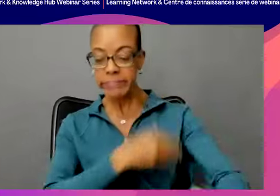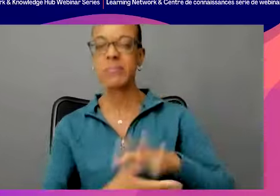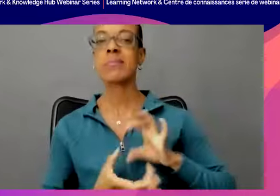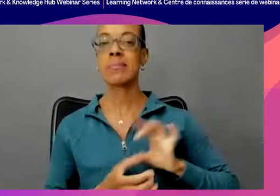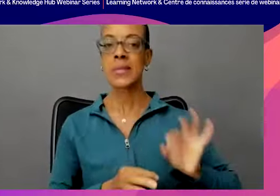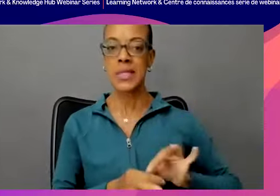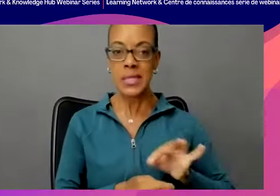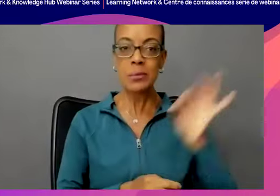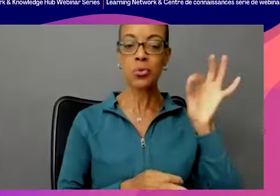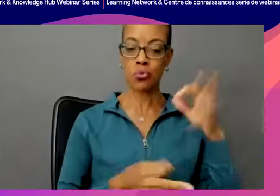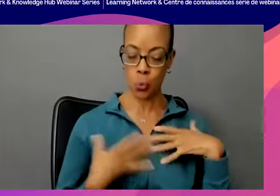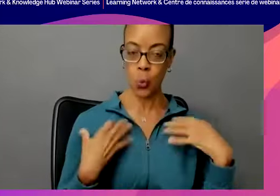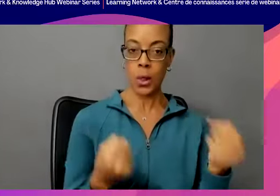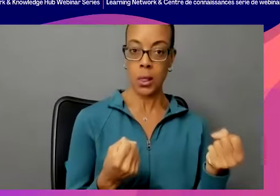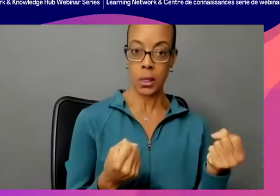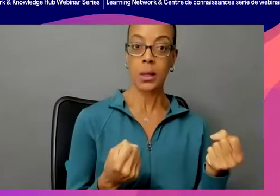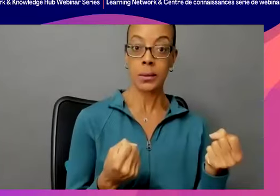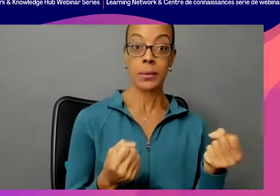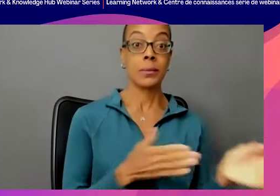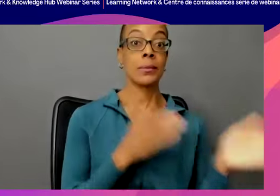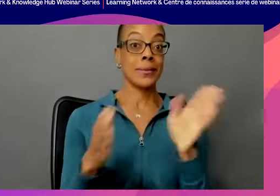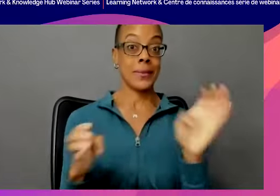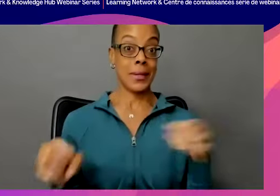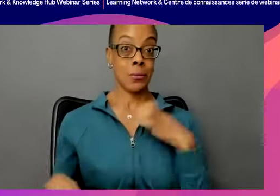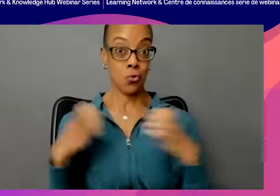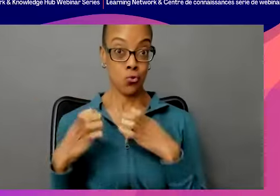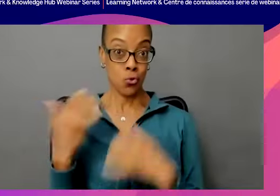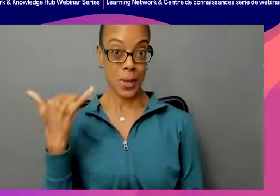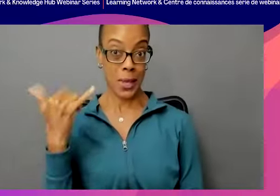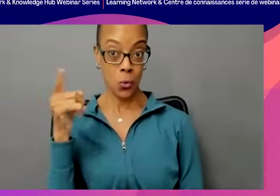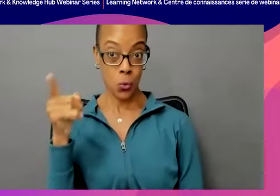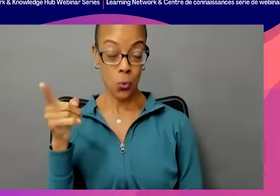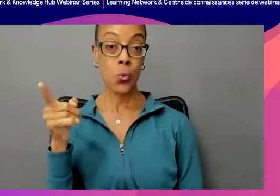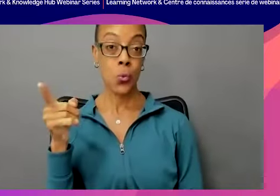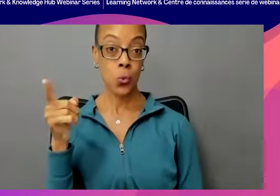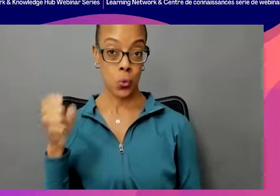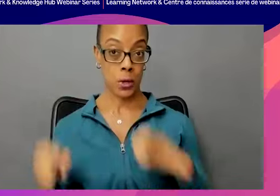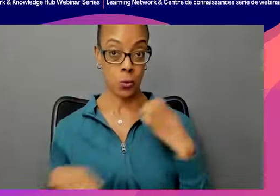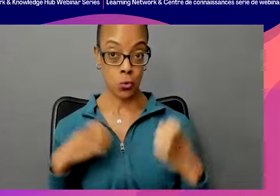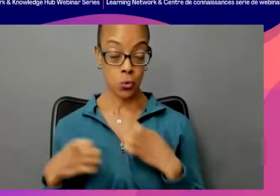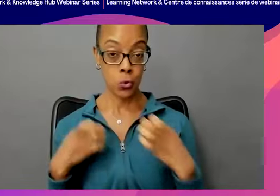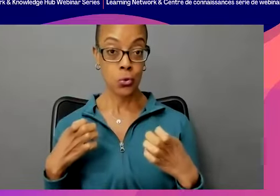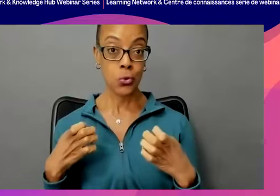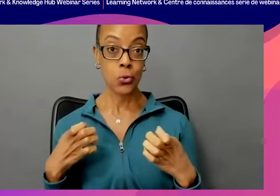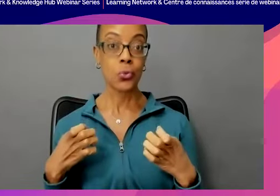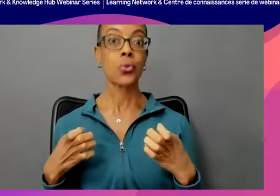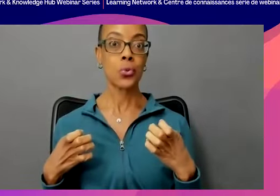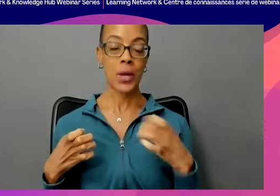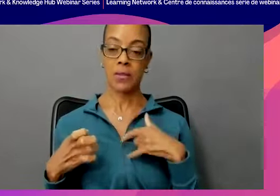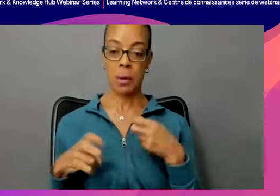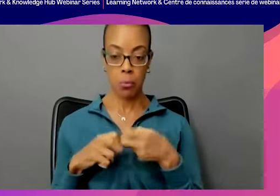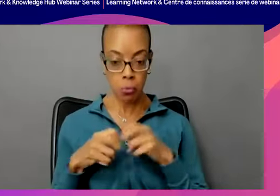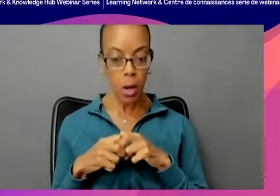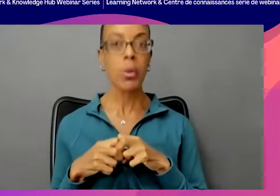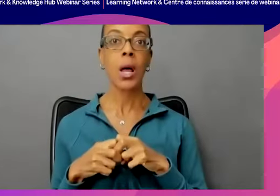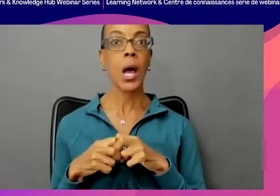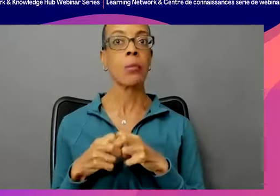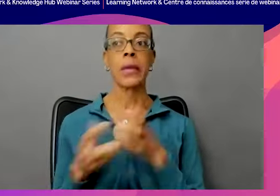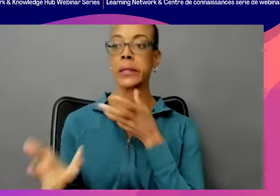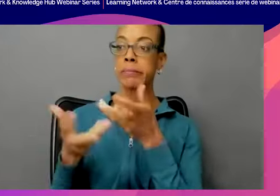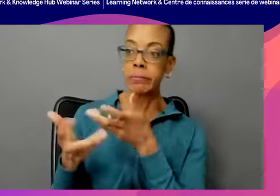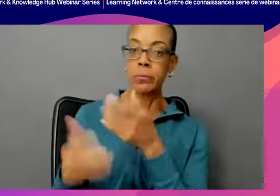spiritual wellness. And for emotional, which is in the yellow, when I'm having an emotional problem, I talk to elders,